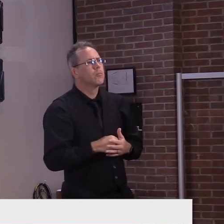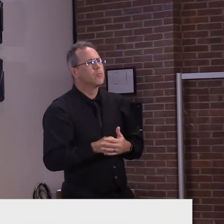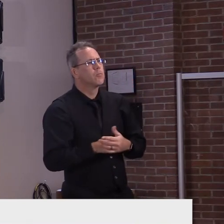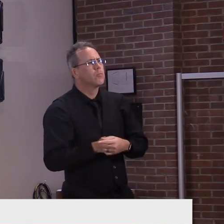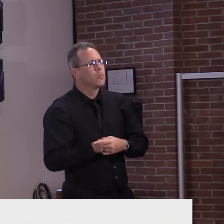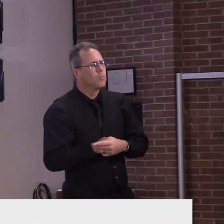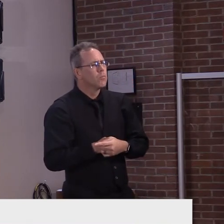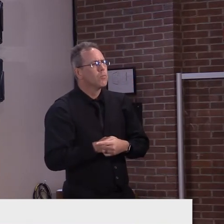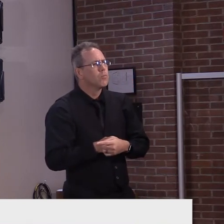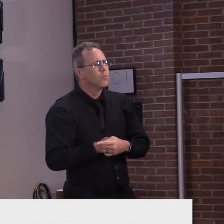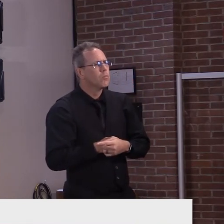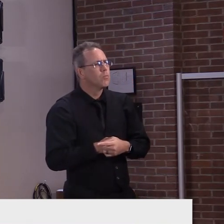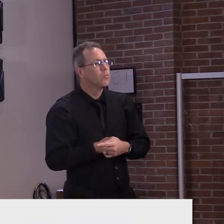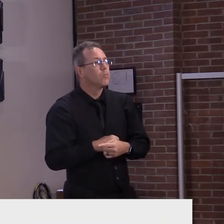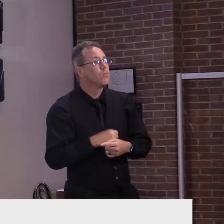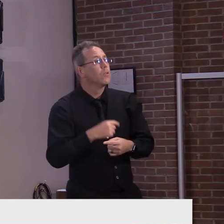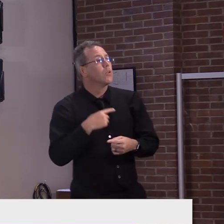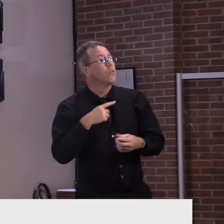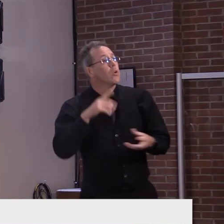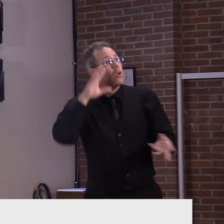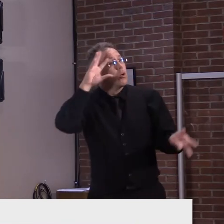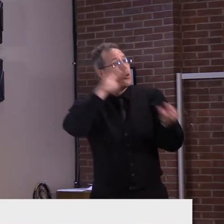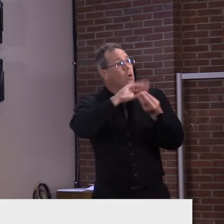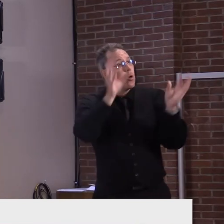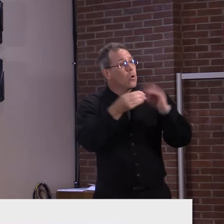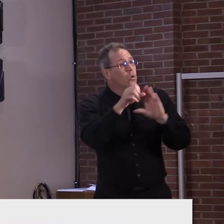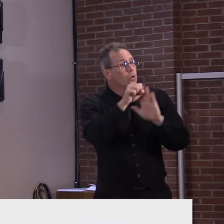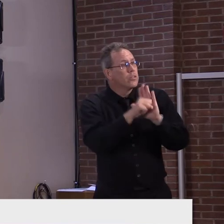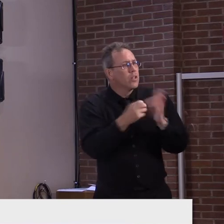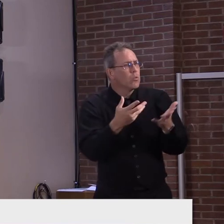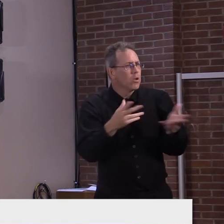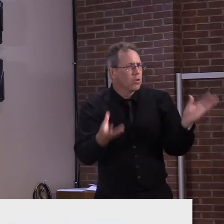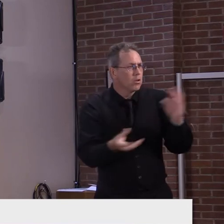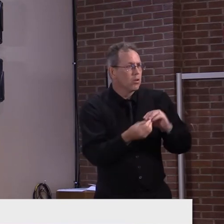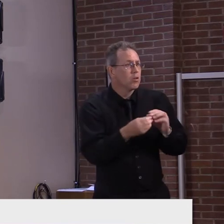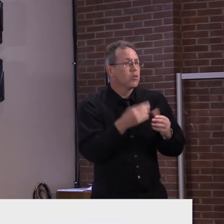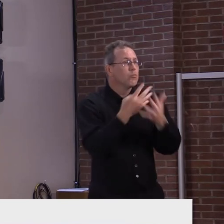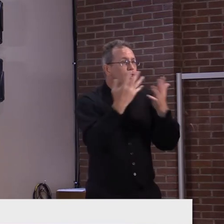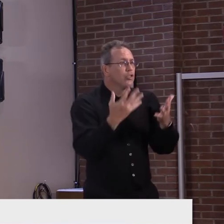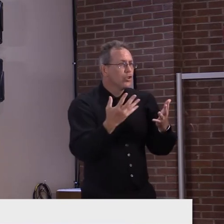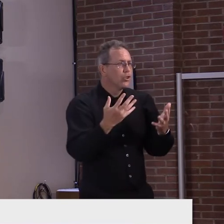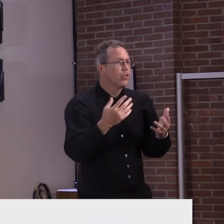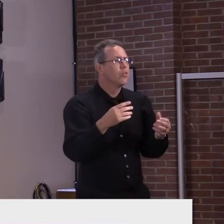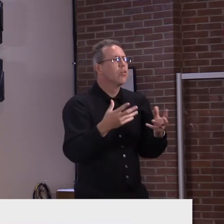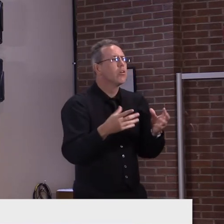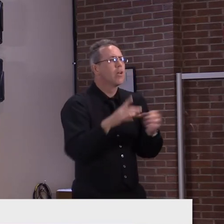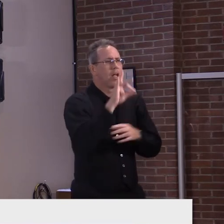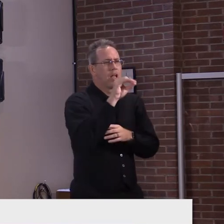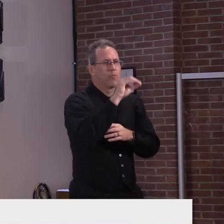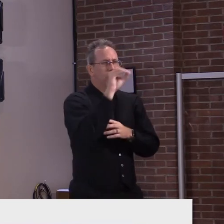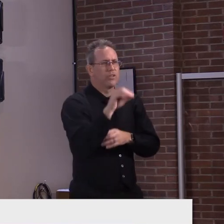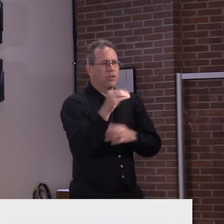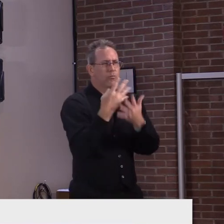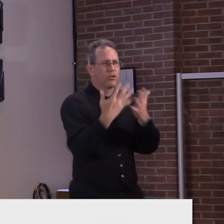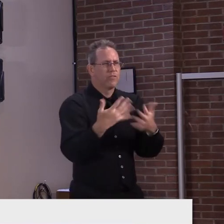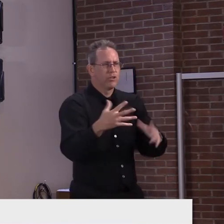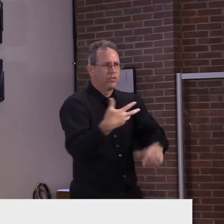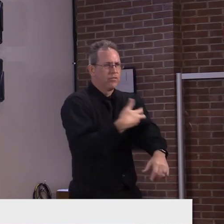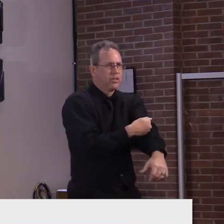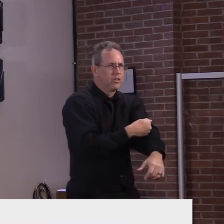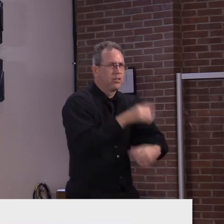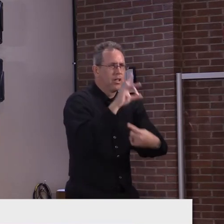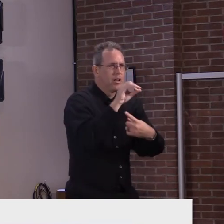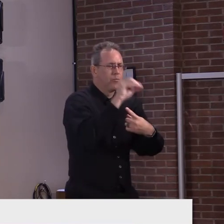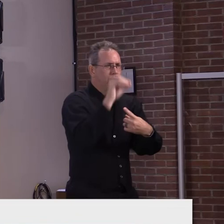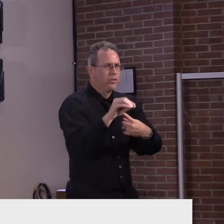offered a vaccination currently in DOC facilities have been vaccinated. Now, we